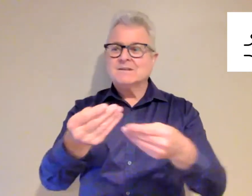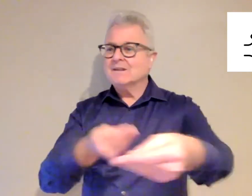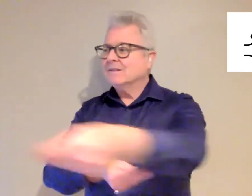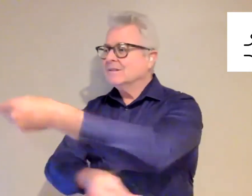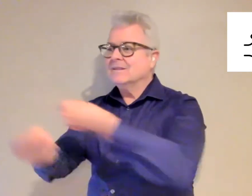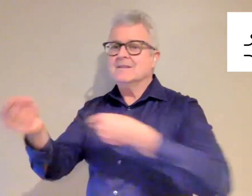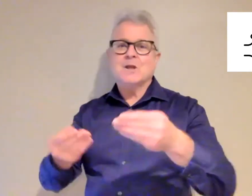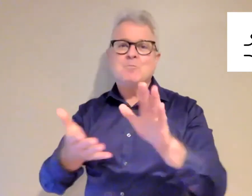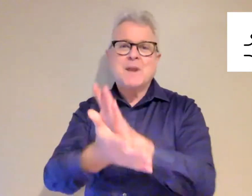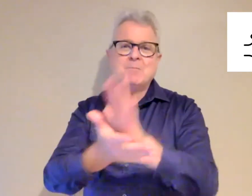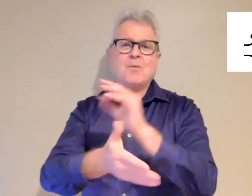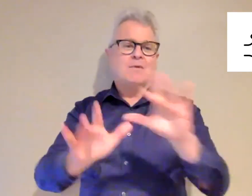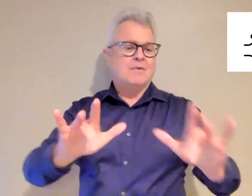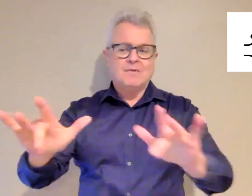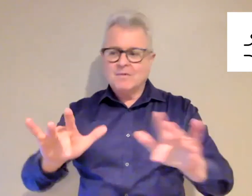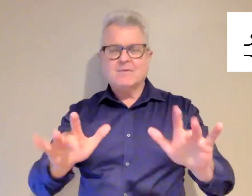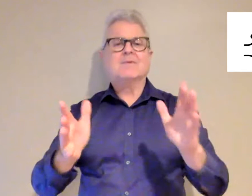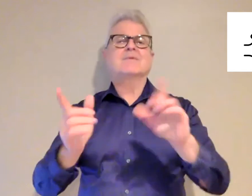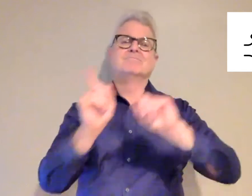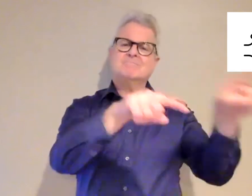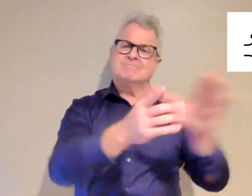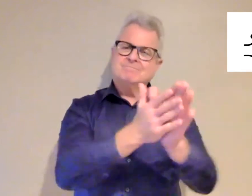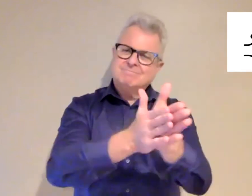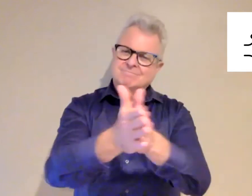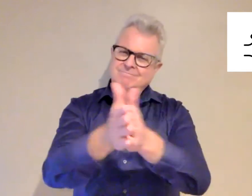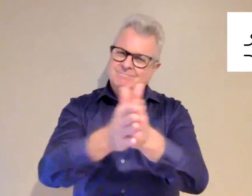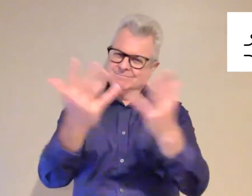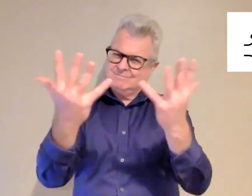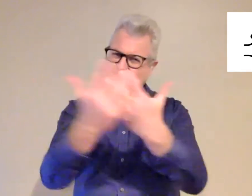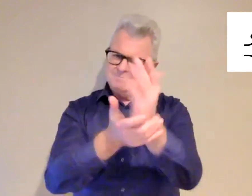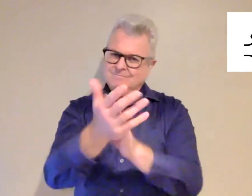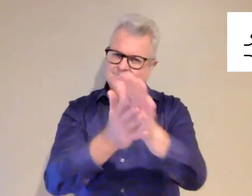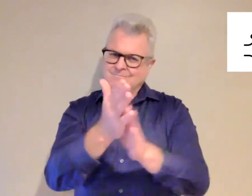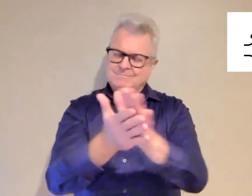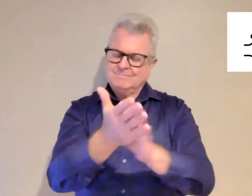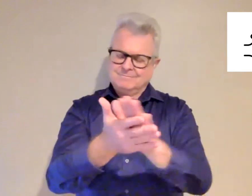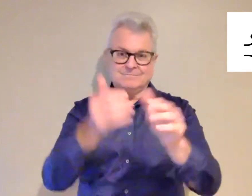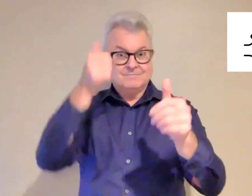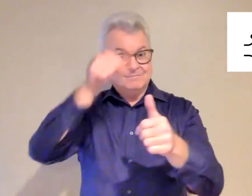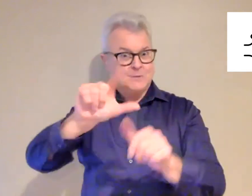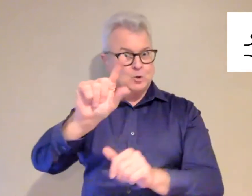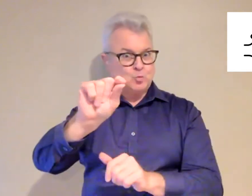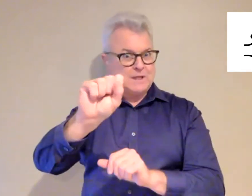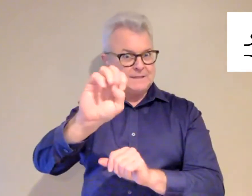hands. When you're in the office, you're touching computers and keyboards, wash your hands before and